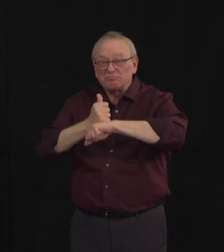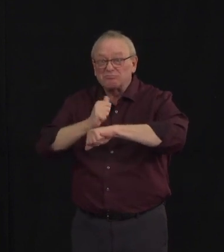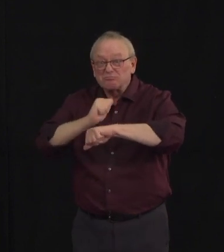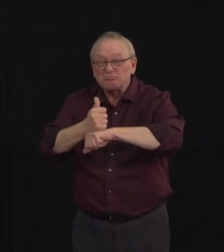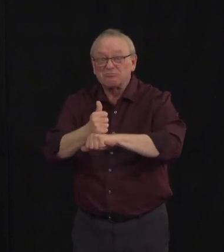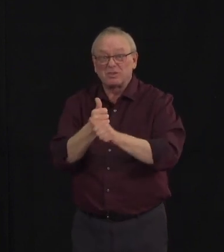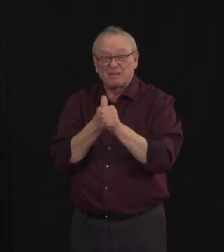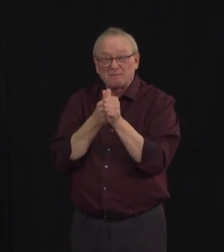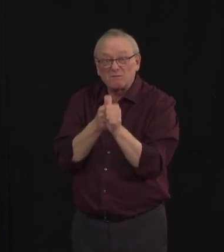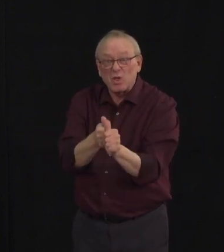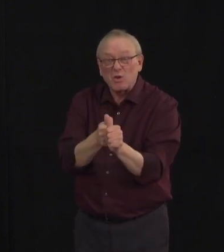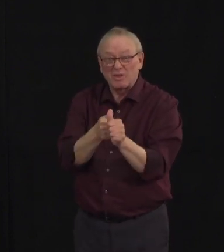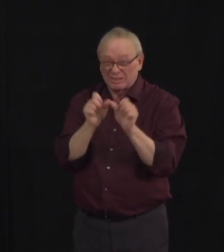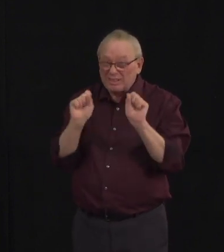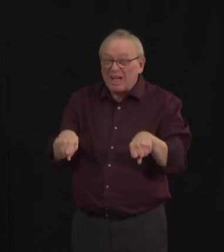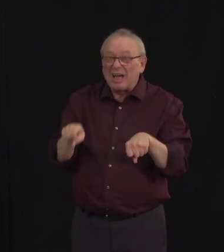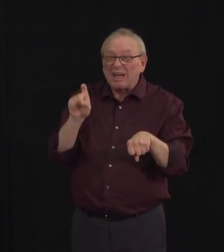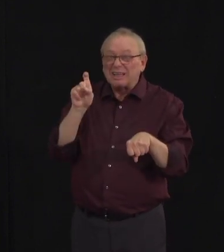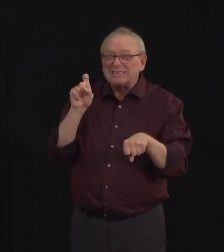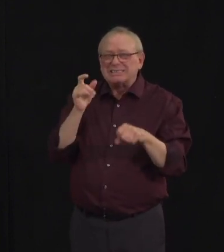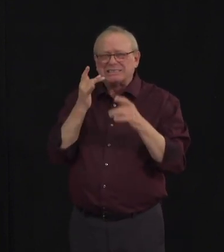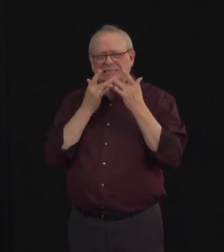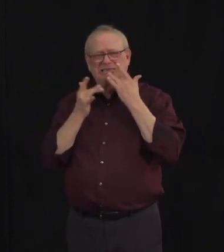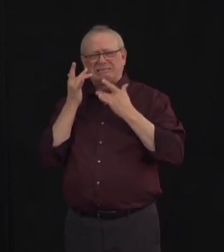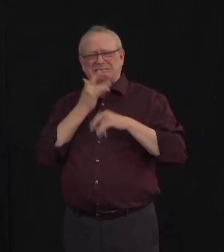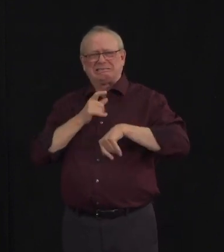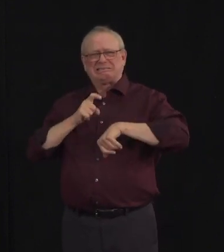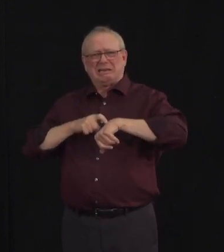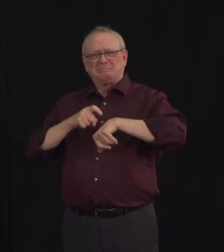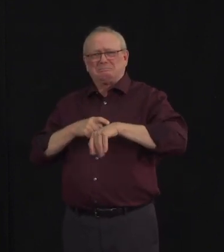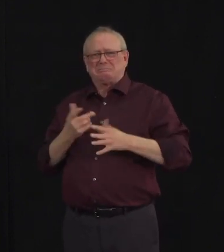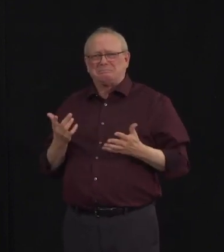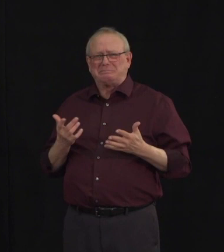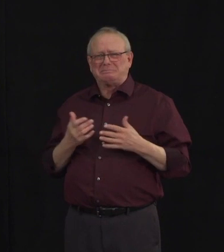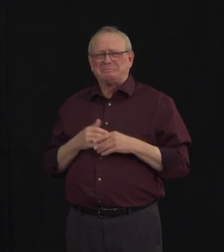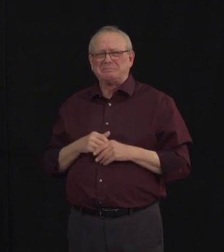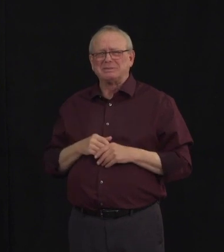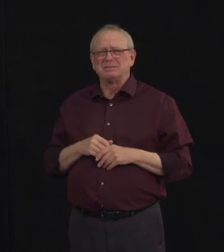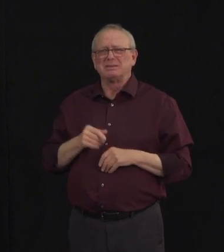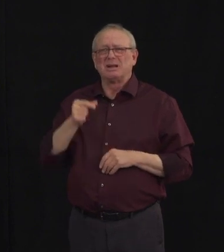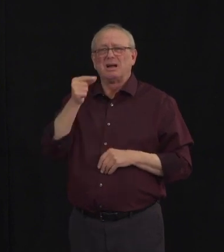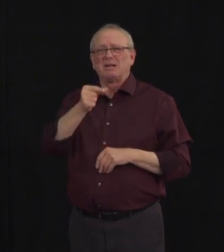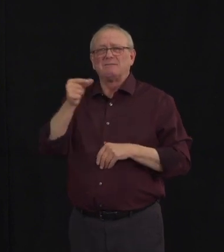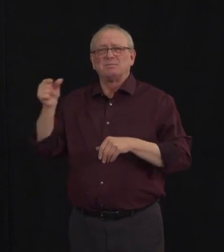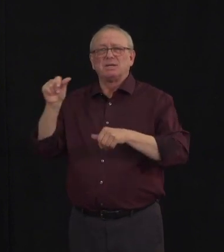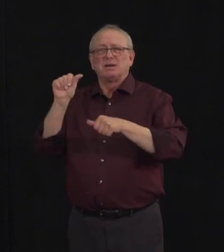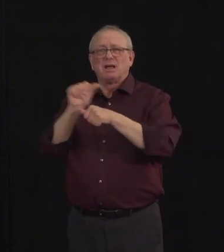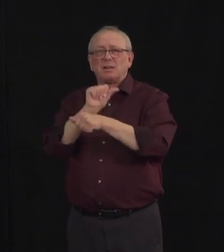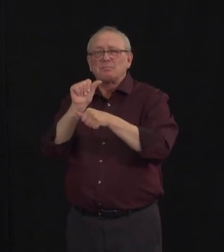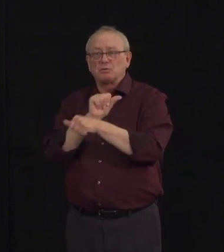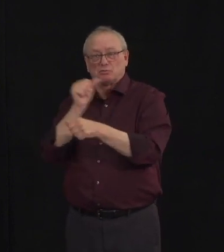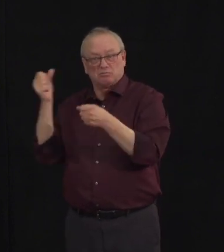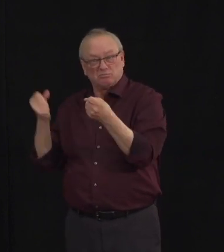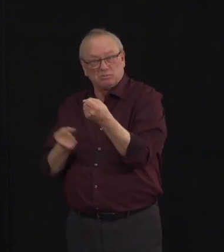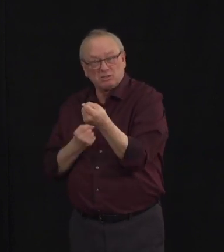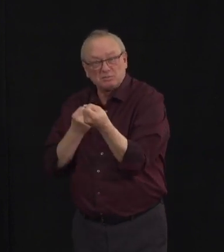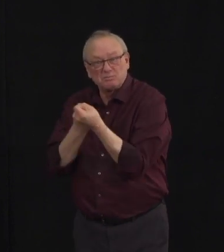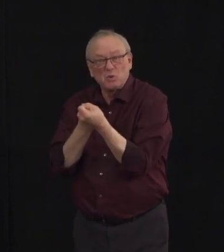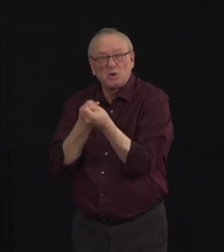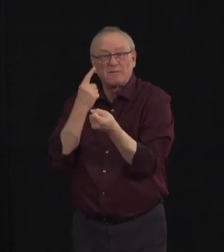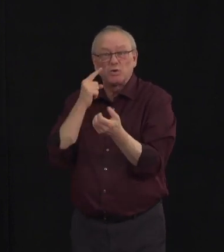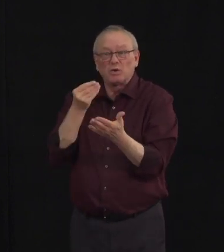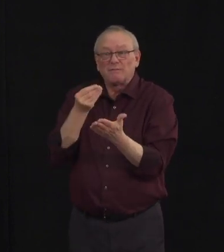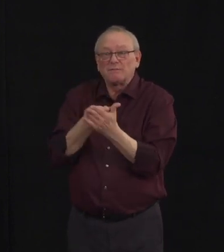wondering how the province is supporting businesses with the financial burden of some of these rules. Like, for example, in the restaurants column, it says